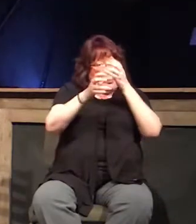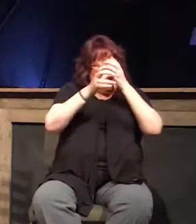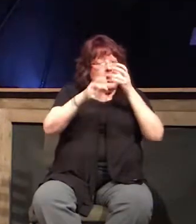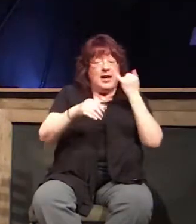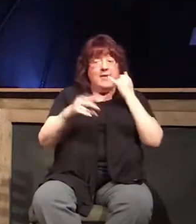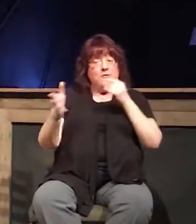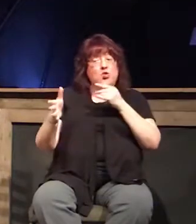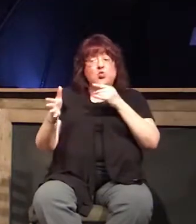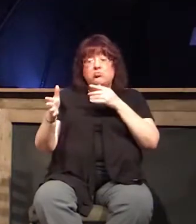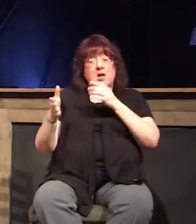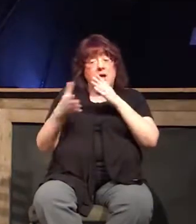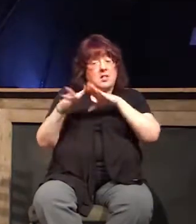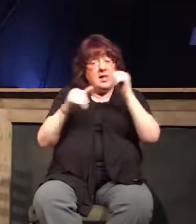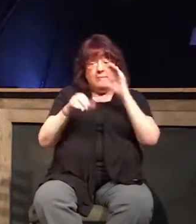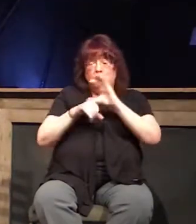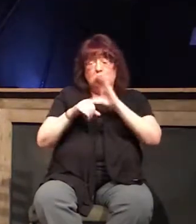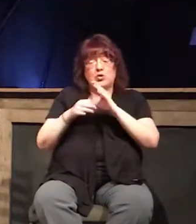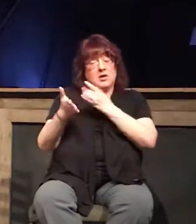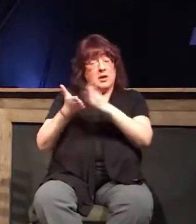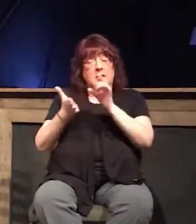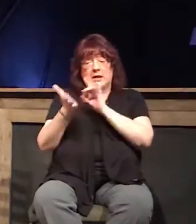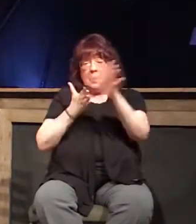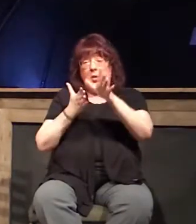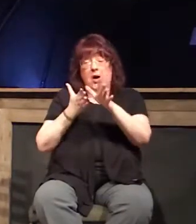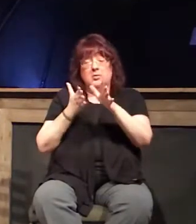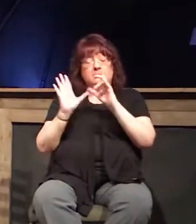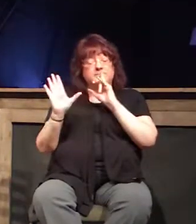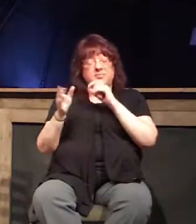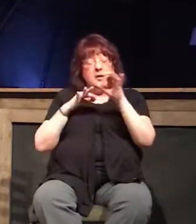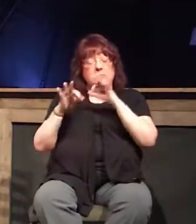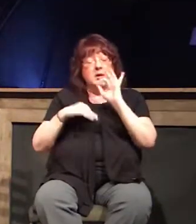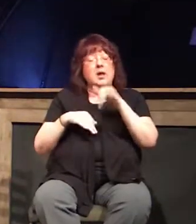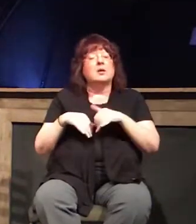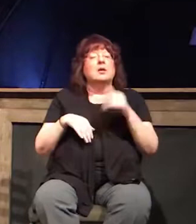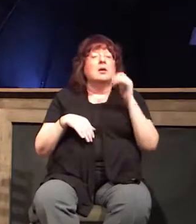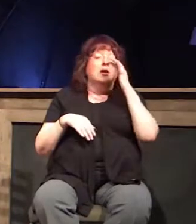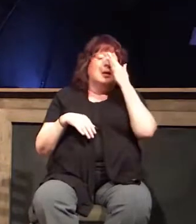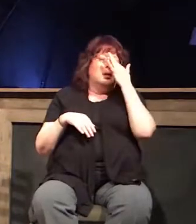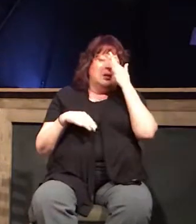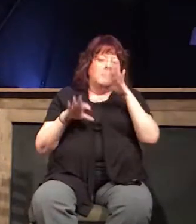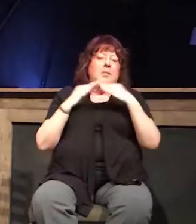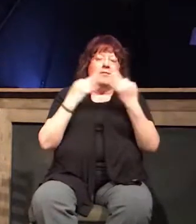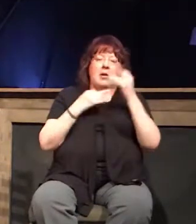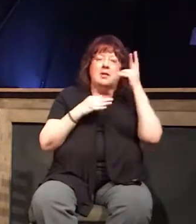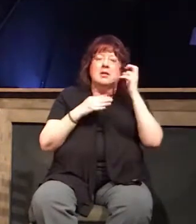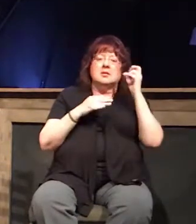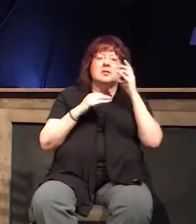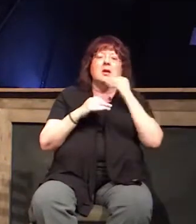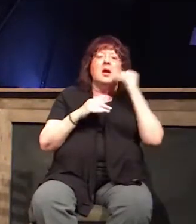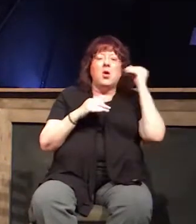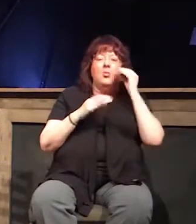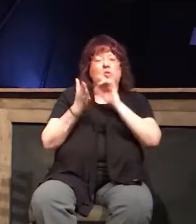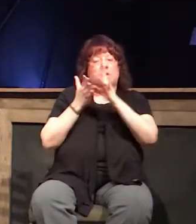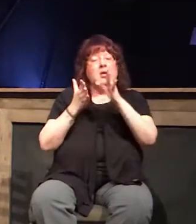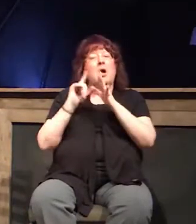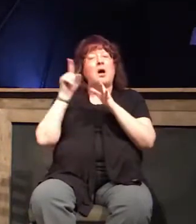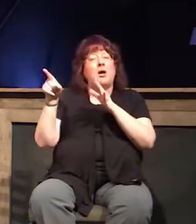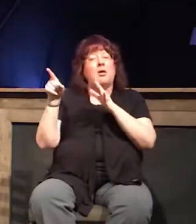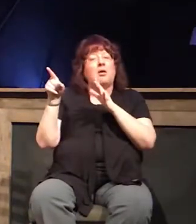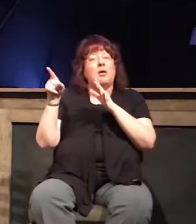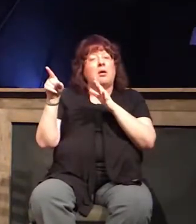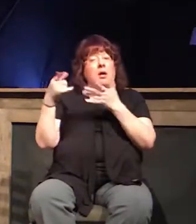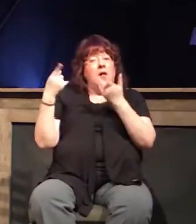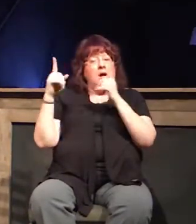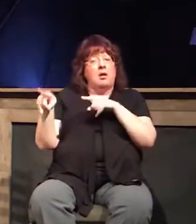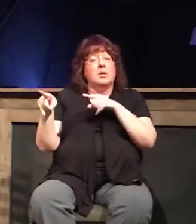you would be excommunicated. And I won't get into all the details of that, but some of my family listens back home. Would you be excommunicated? And